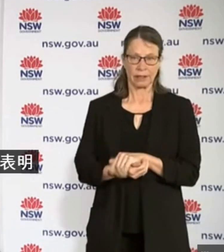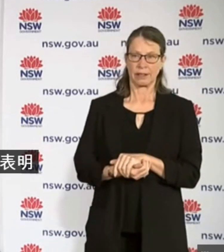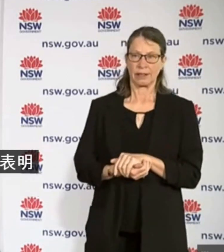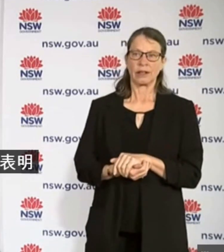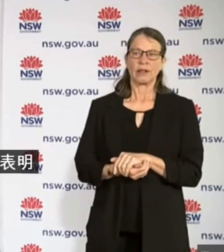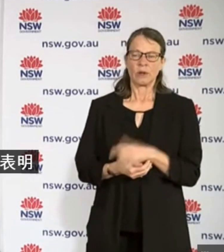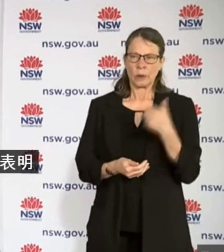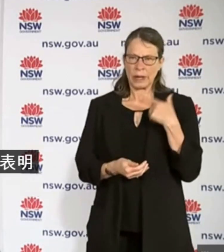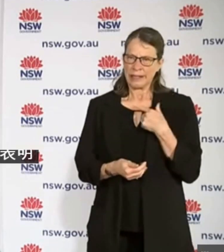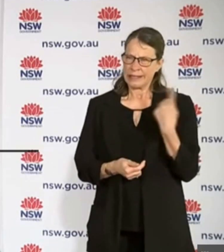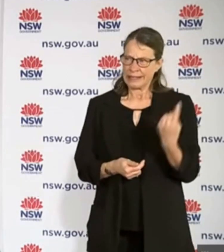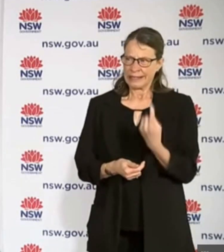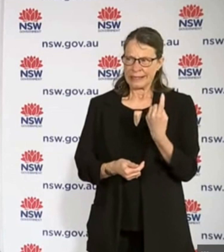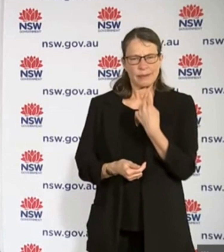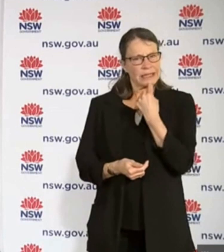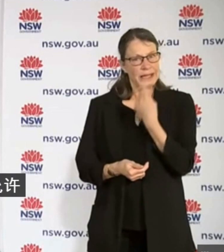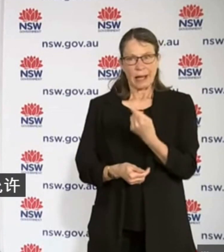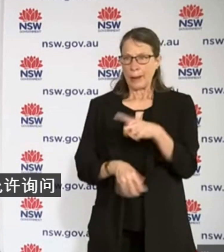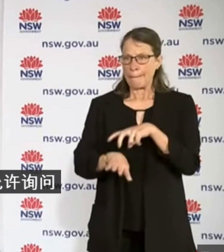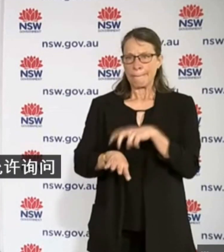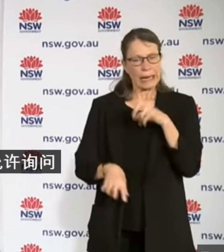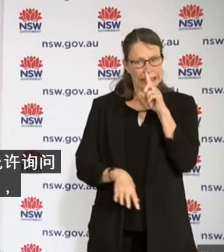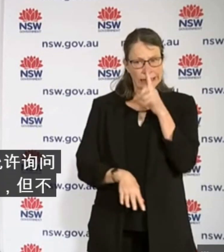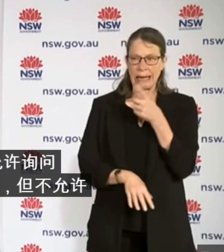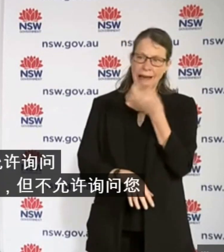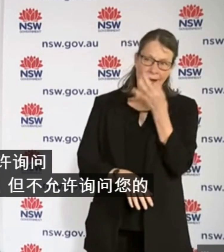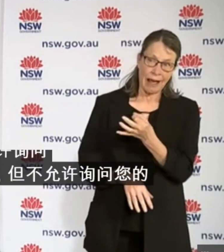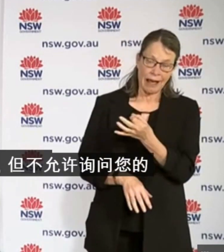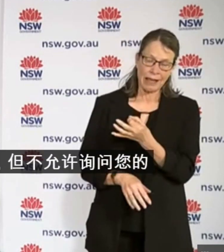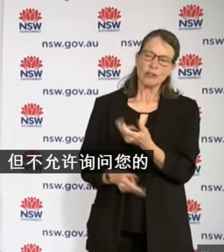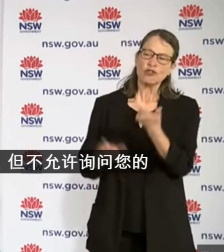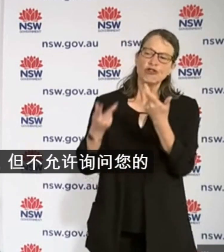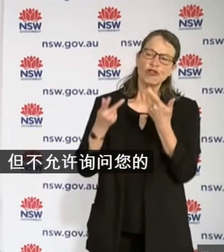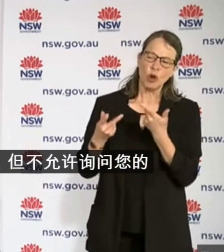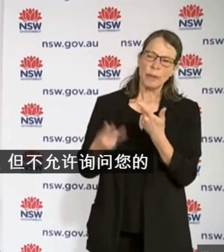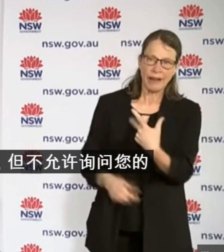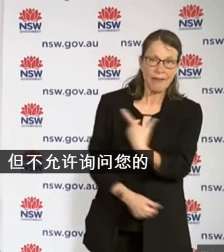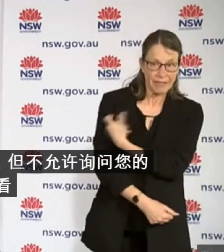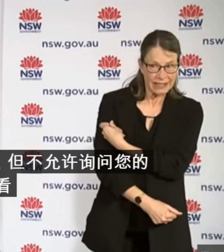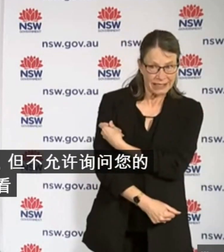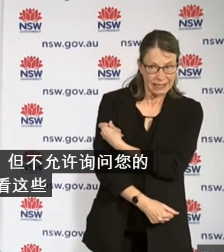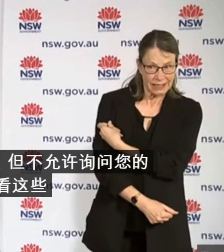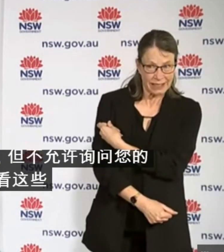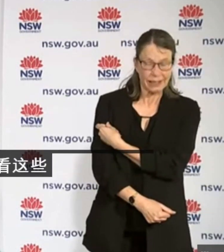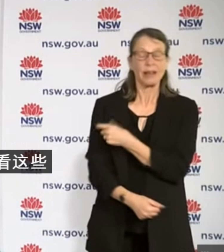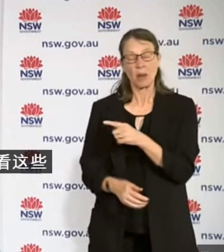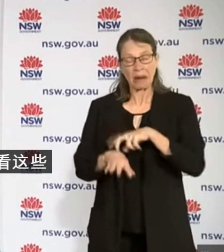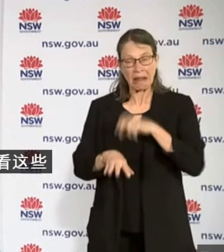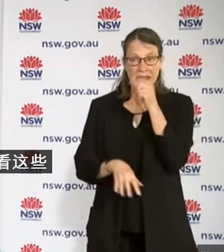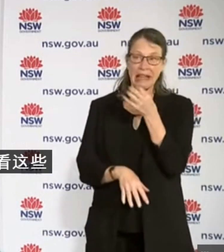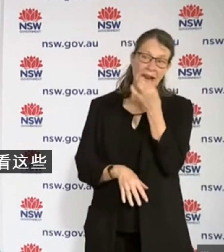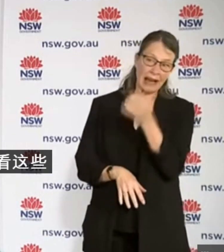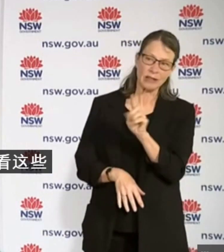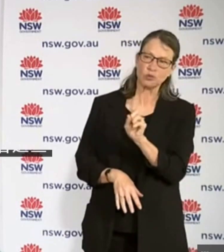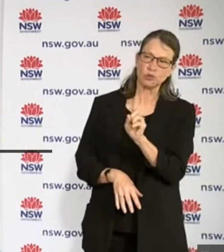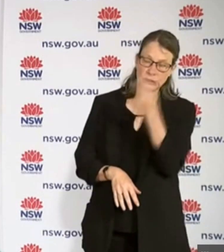arguing that that police are only allowed to ask you for your name and address, but not your vaccine status. Oh look, these are matters obviously